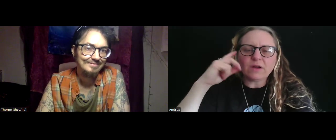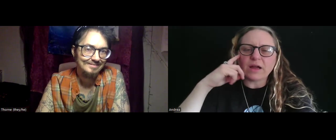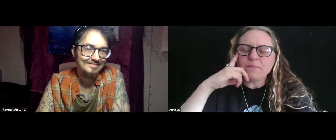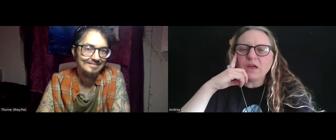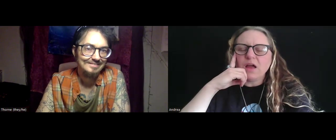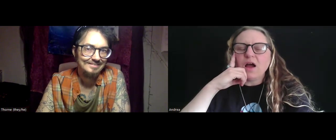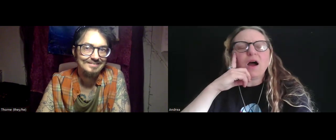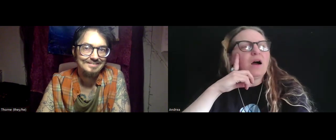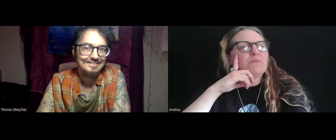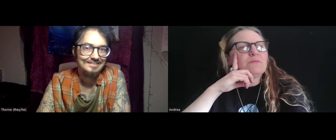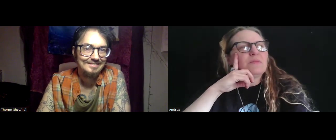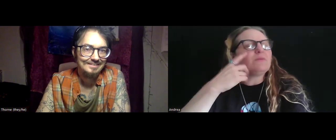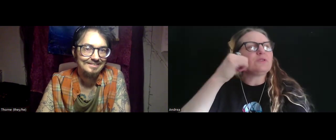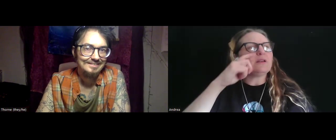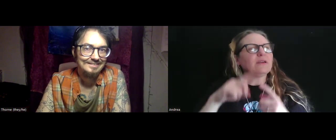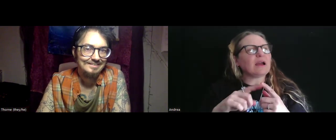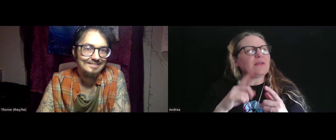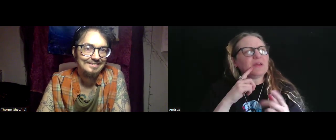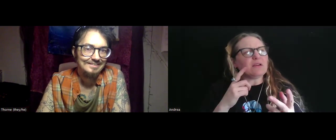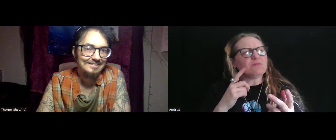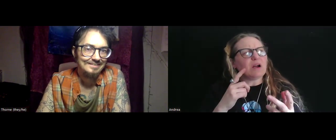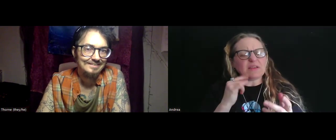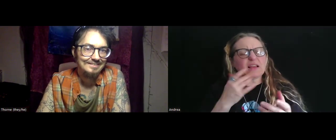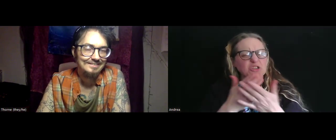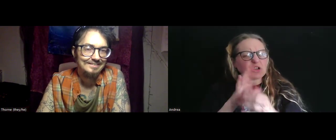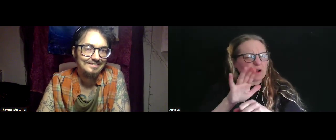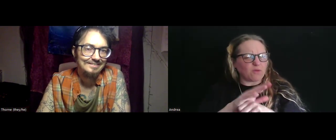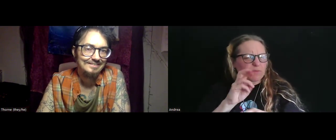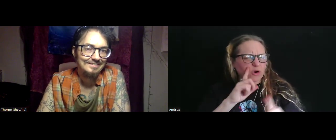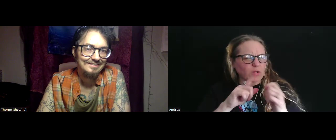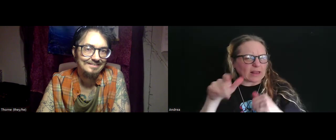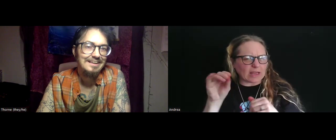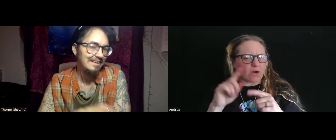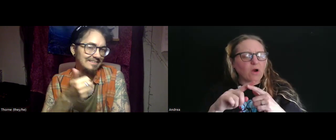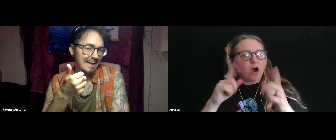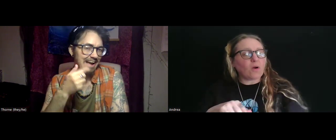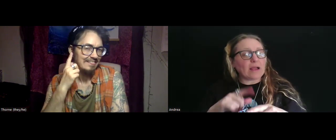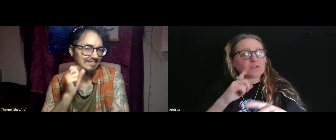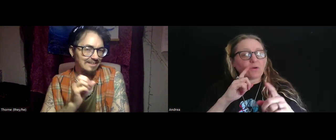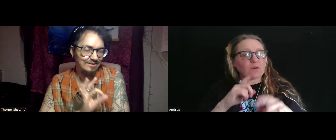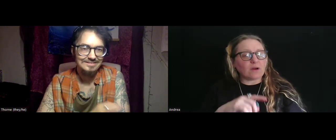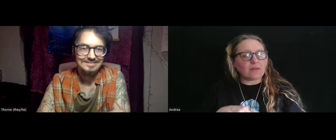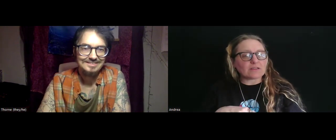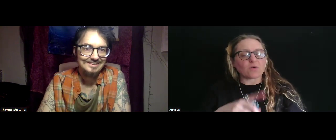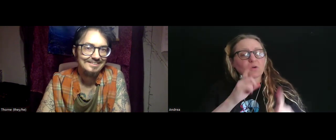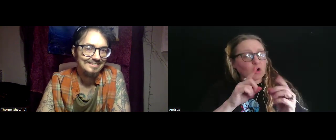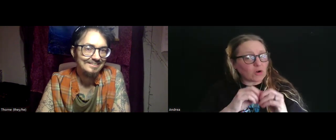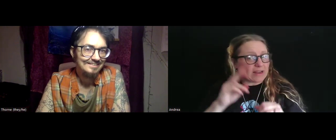Okay. I'm trying to think. I think that's good enough with Mercury and Leo. Okay, so I think so. So Mercury